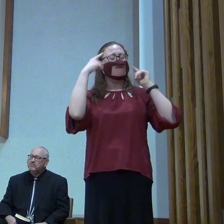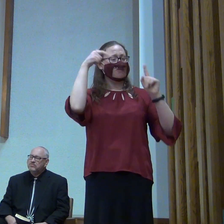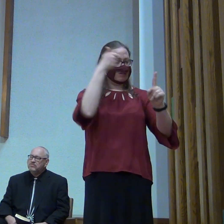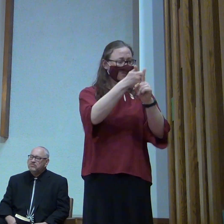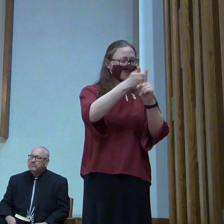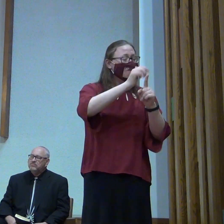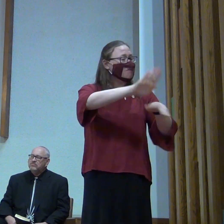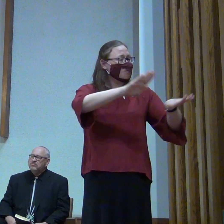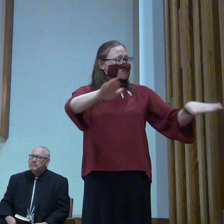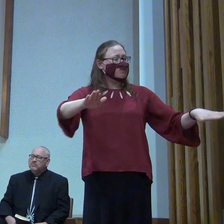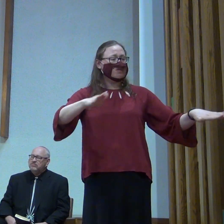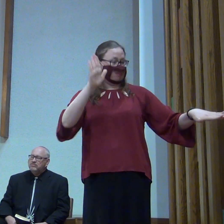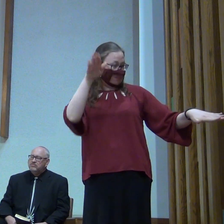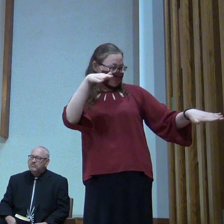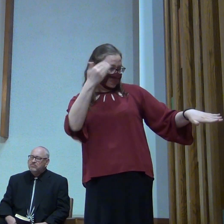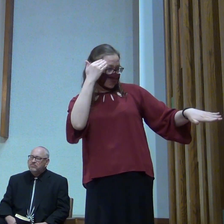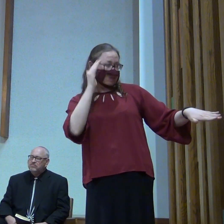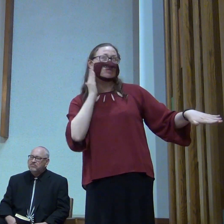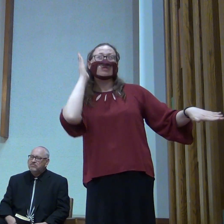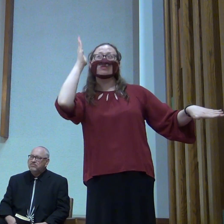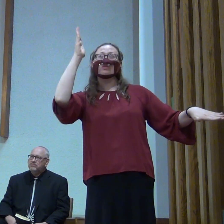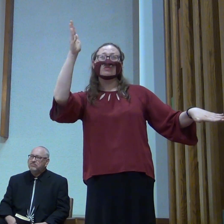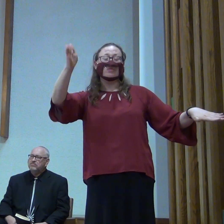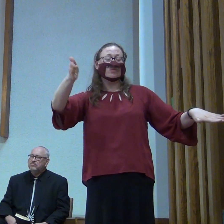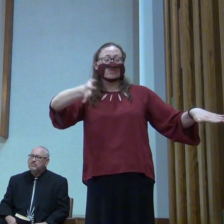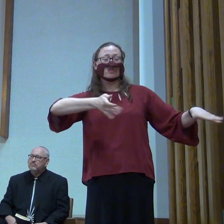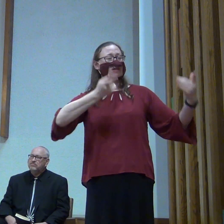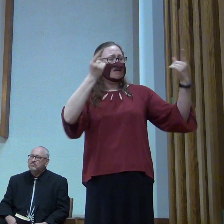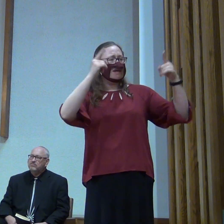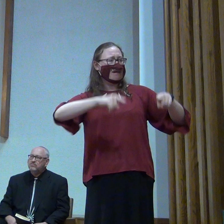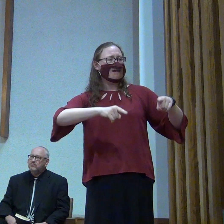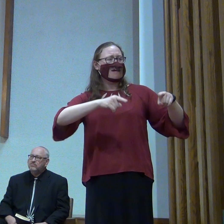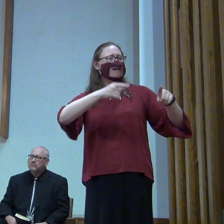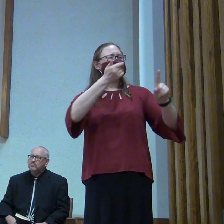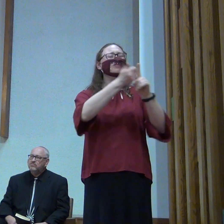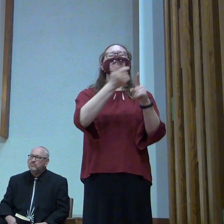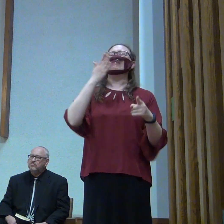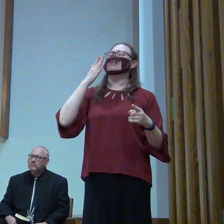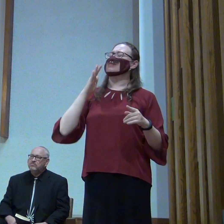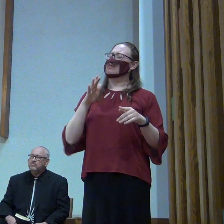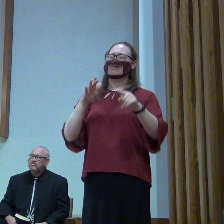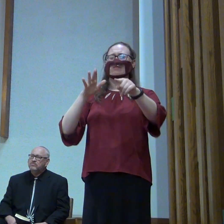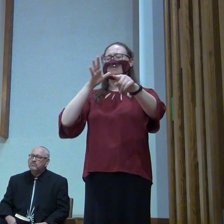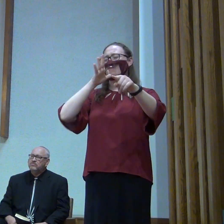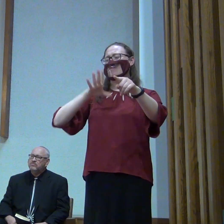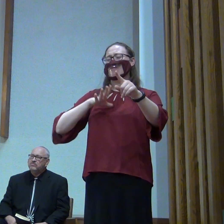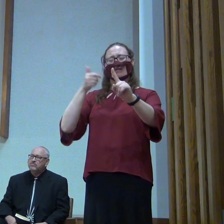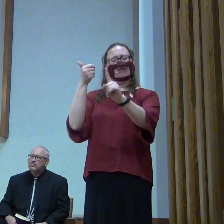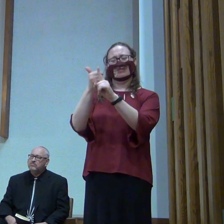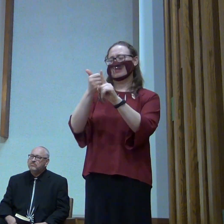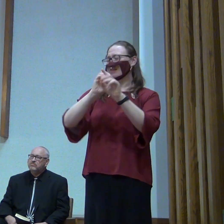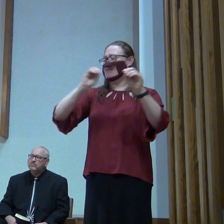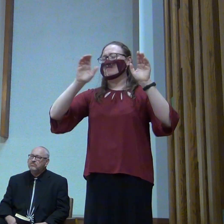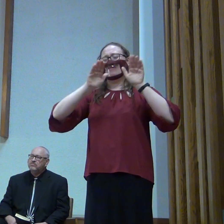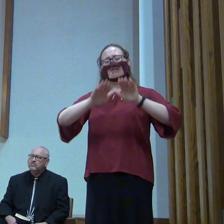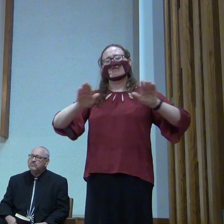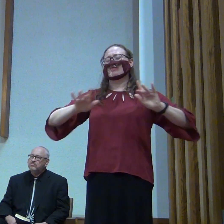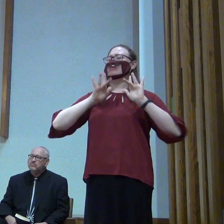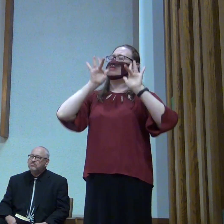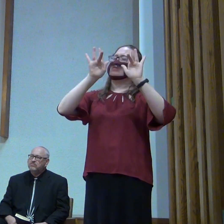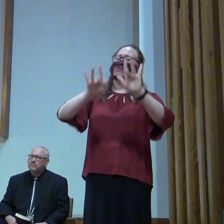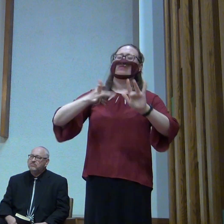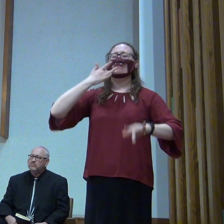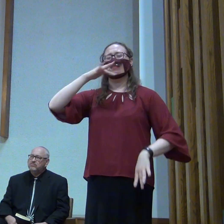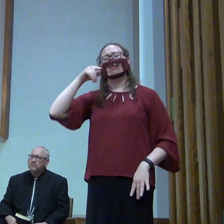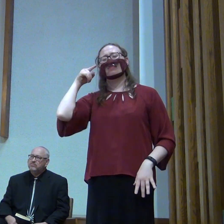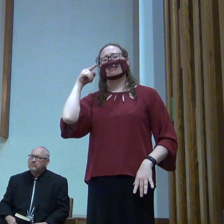will come when you will say, 'Blessed are the childless women, the wombs that never bore, and the breasts that never nursed.' Then they will say